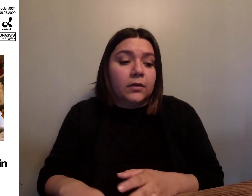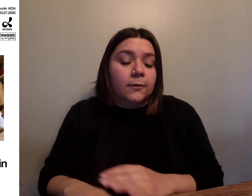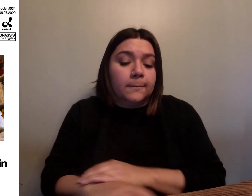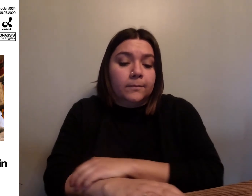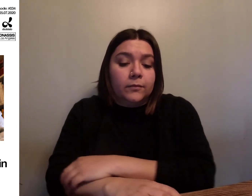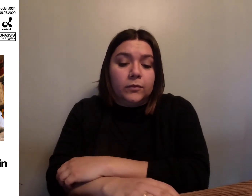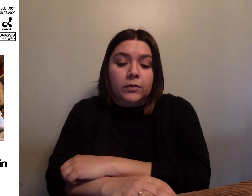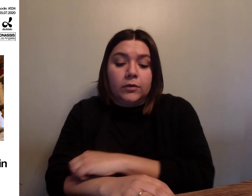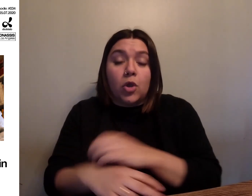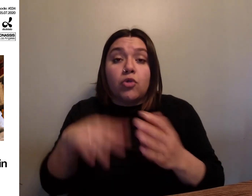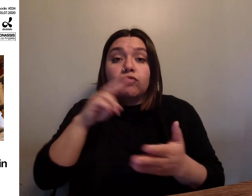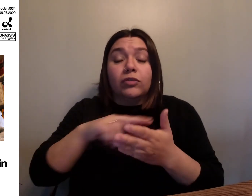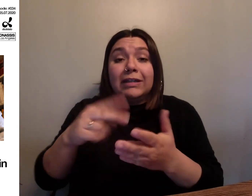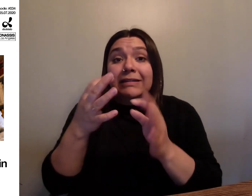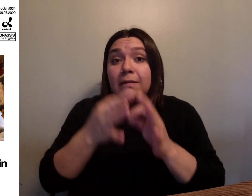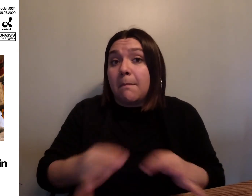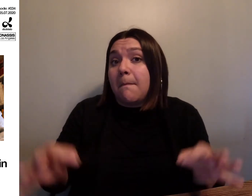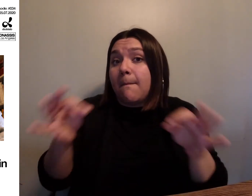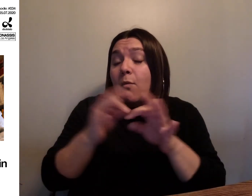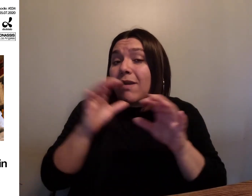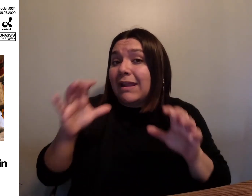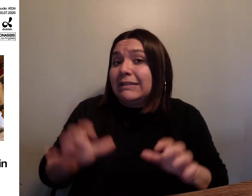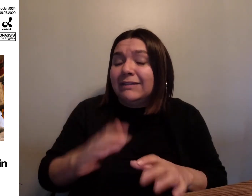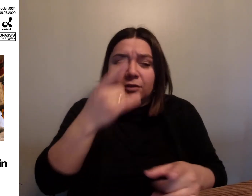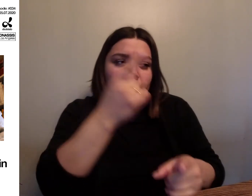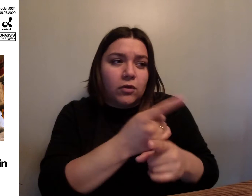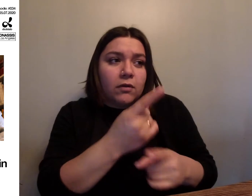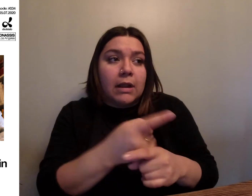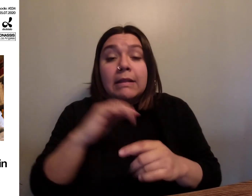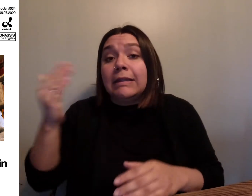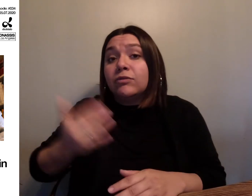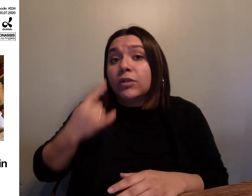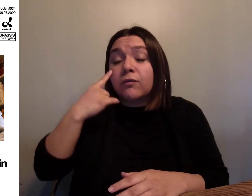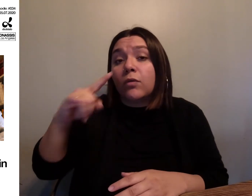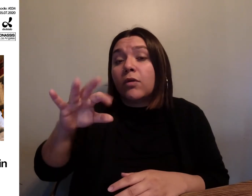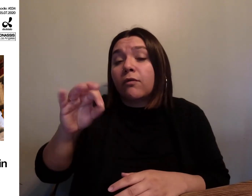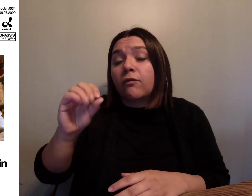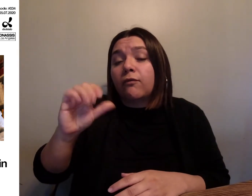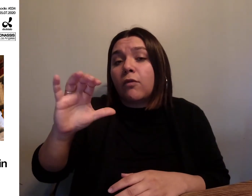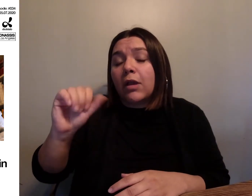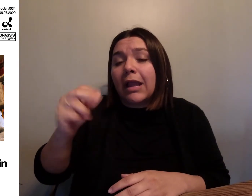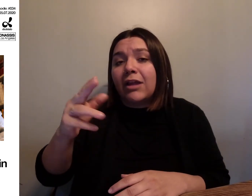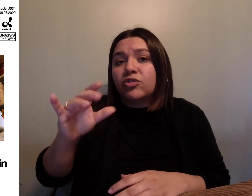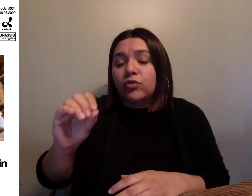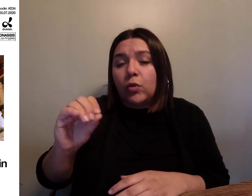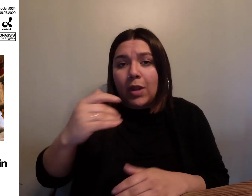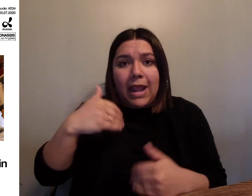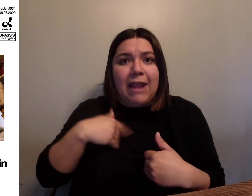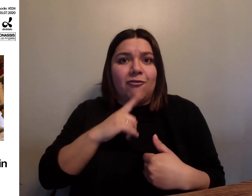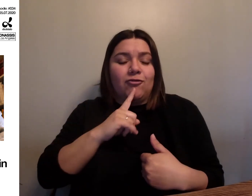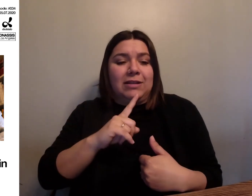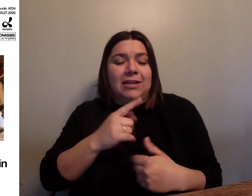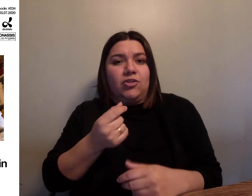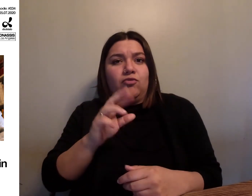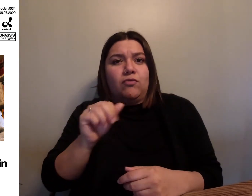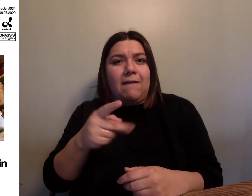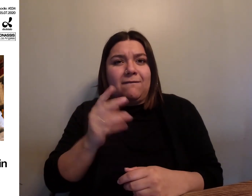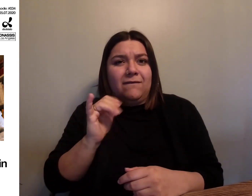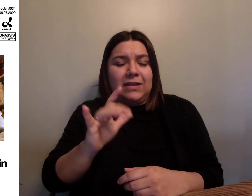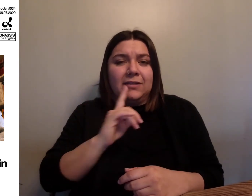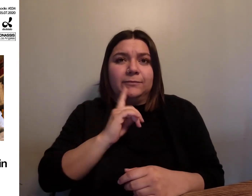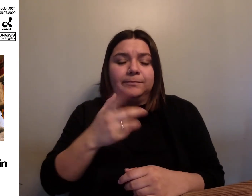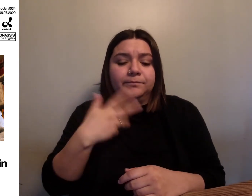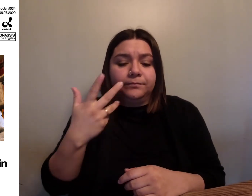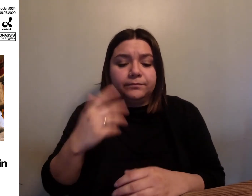Rereading is an important activity. Right. The introduction of Boccaccio, in which there are graphic, very